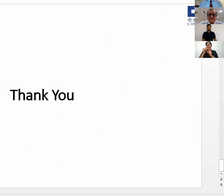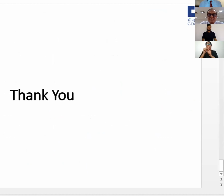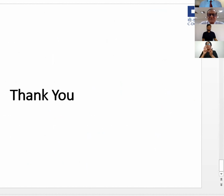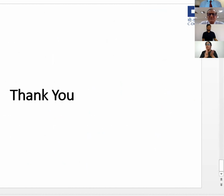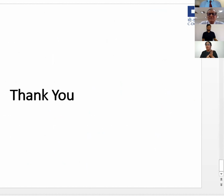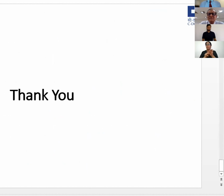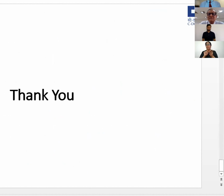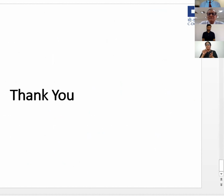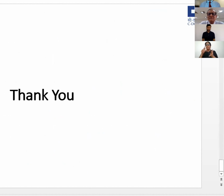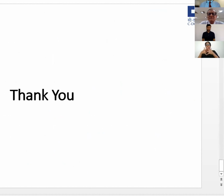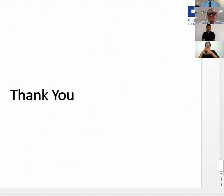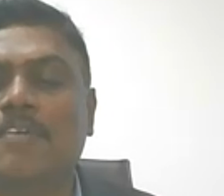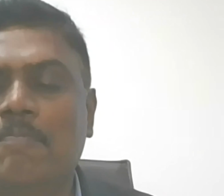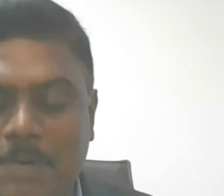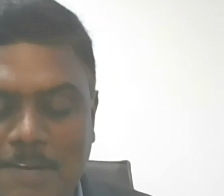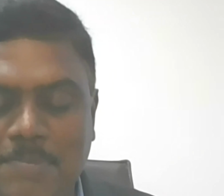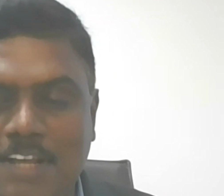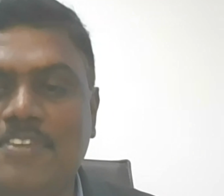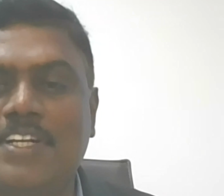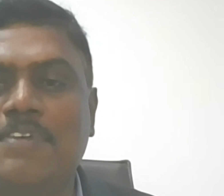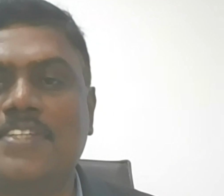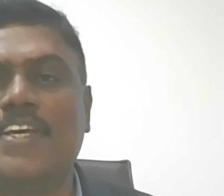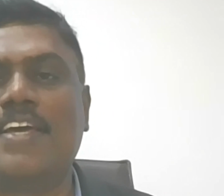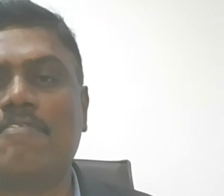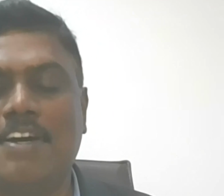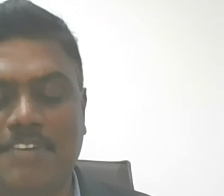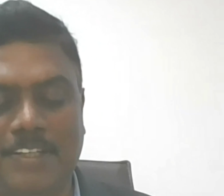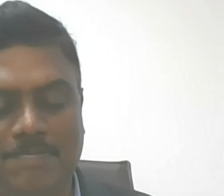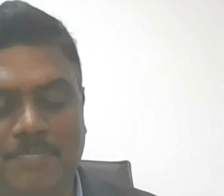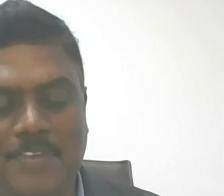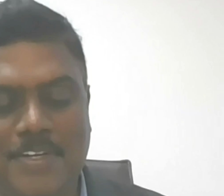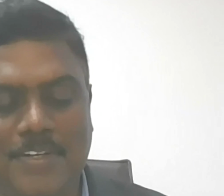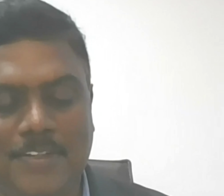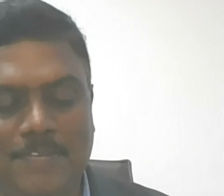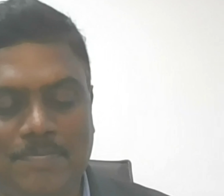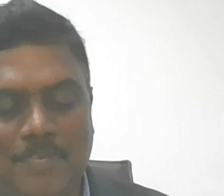think it will take… build up the deficit which is there in Wi-Fi.